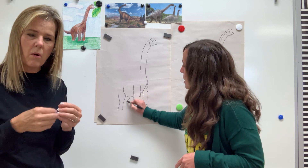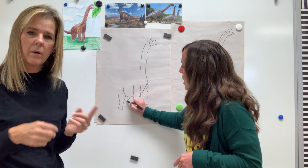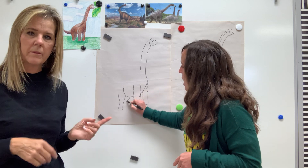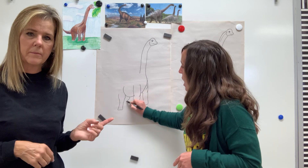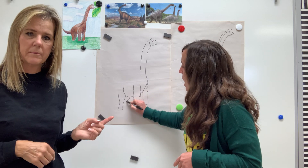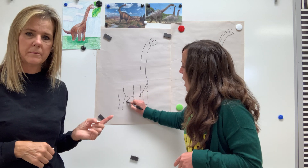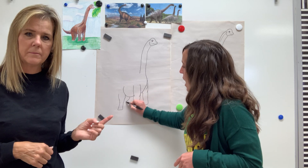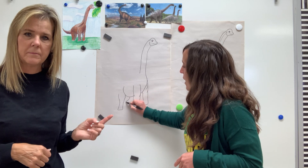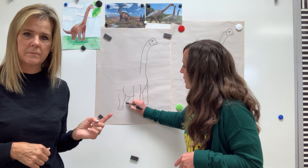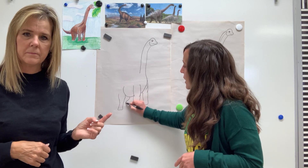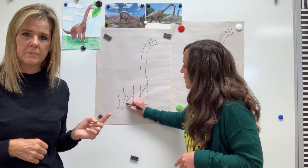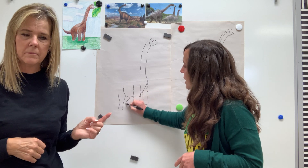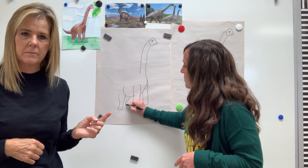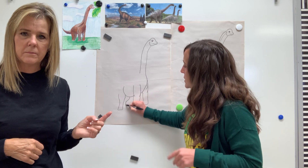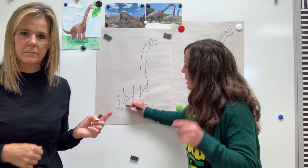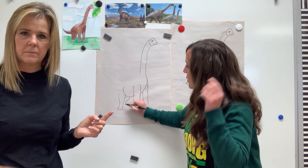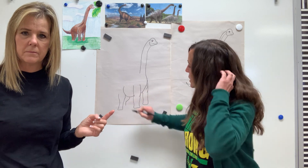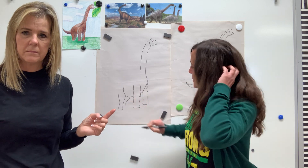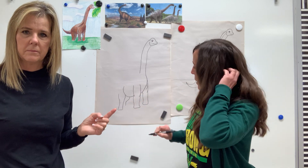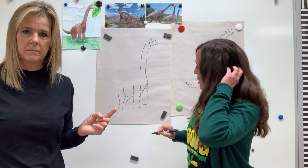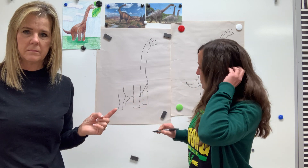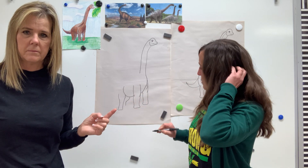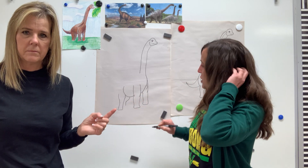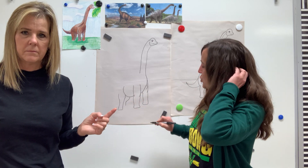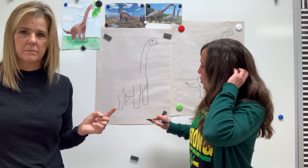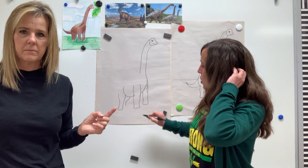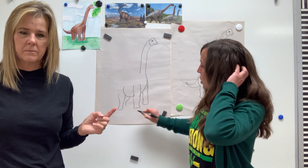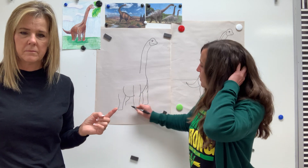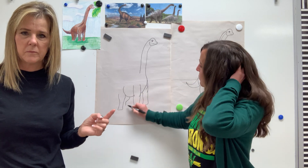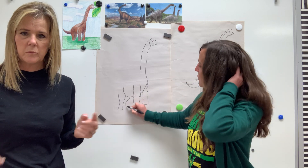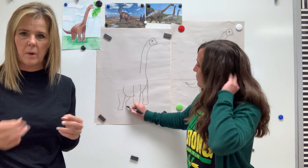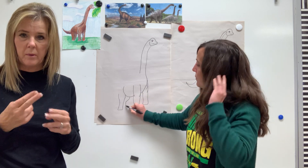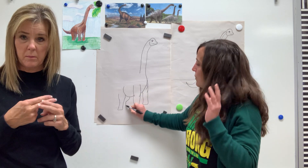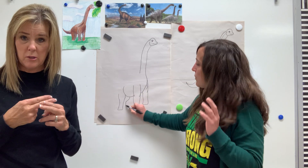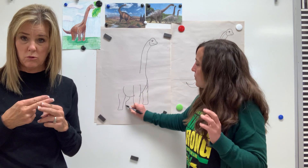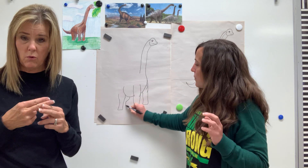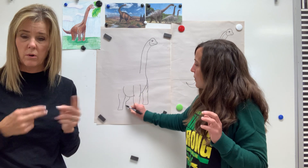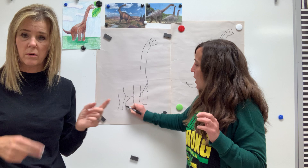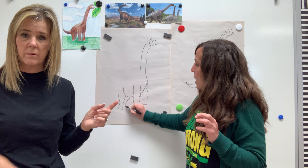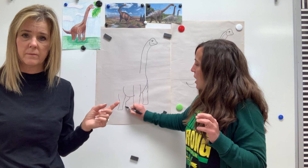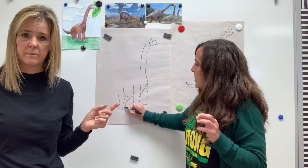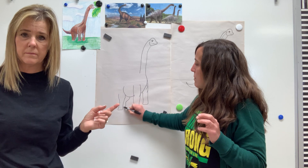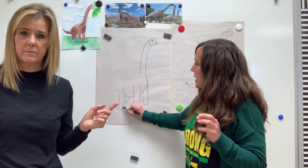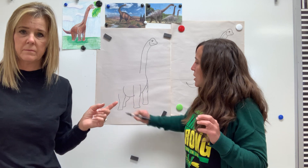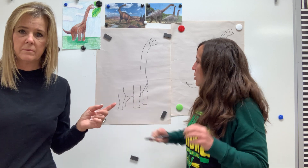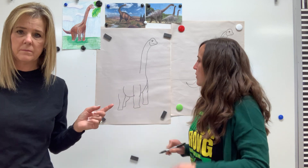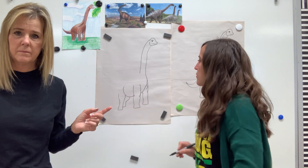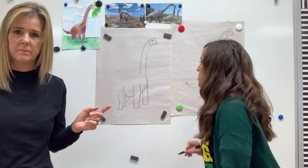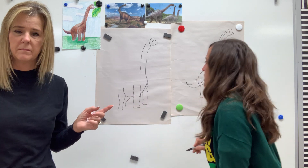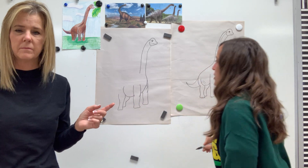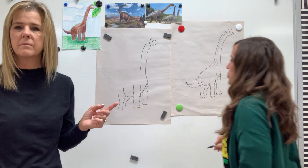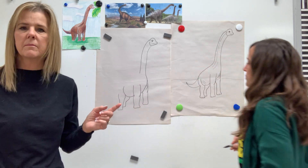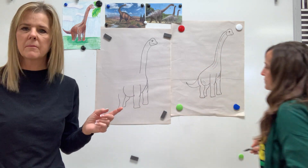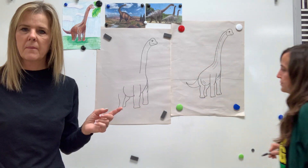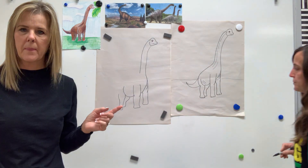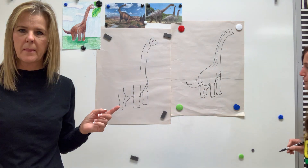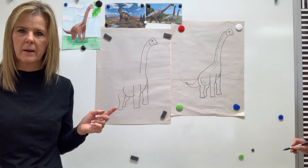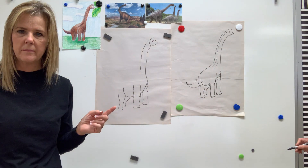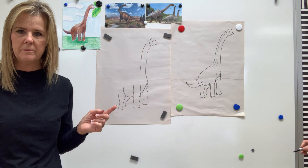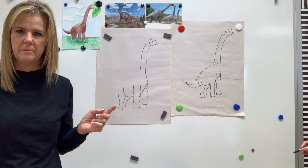here, and then come down. It's probably gonna be shorter, and make it curve over and